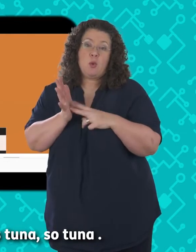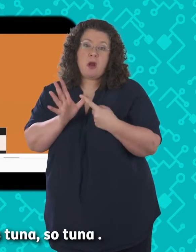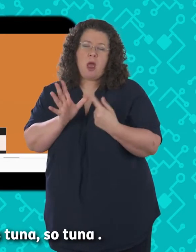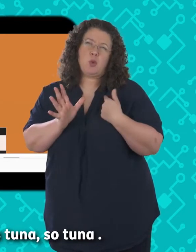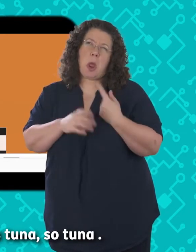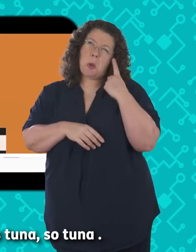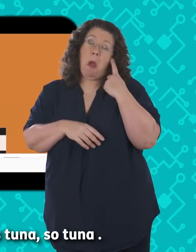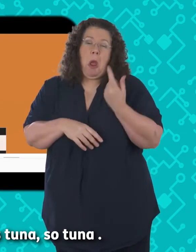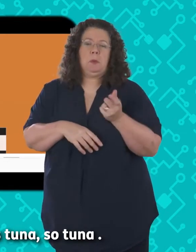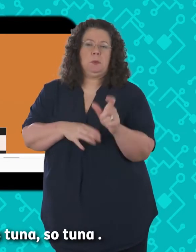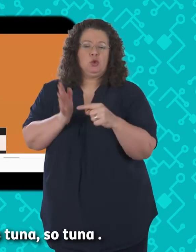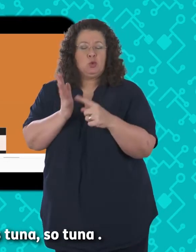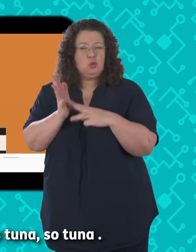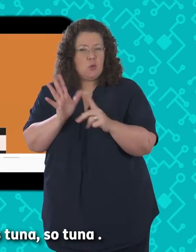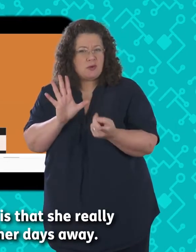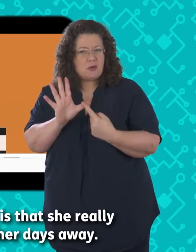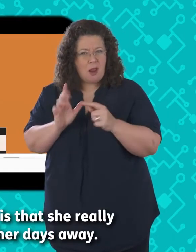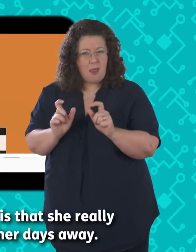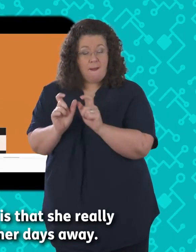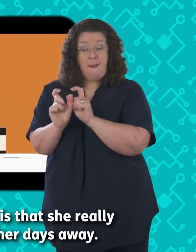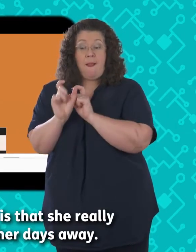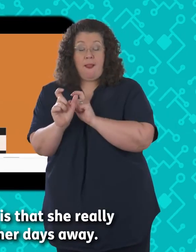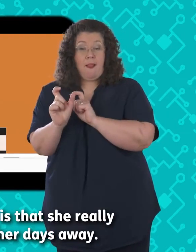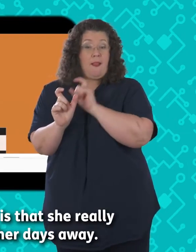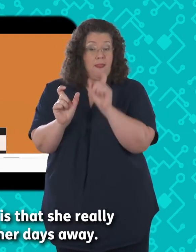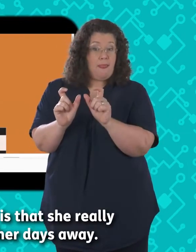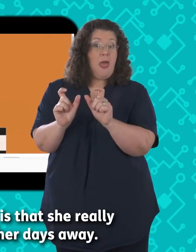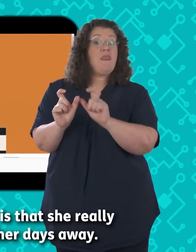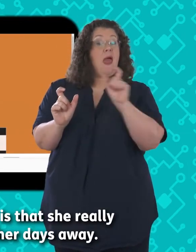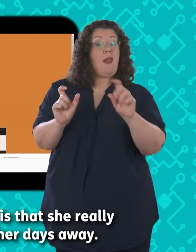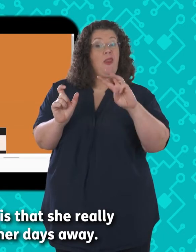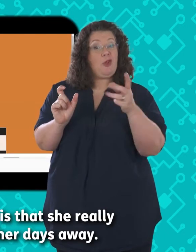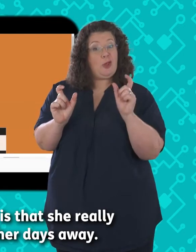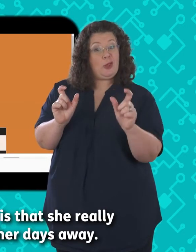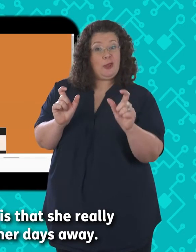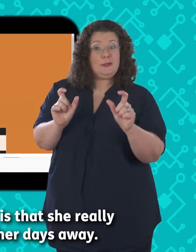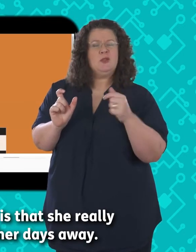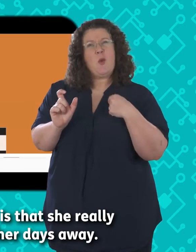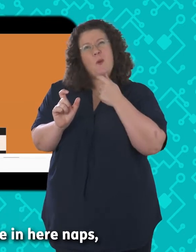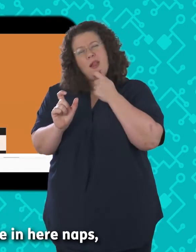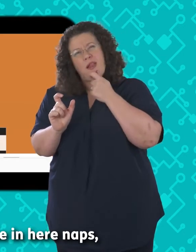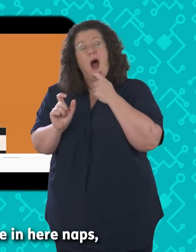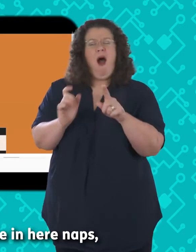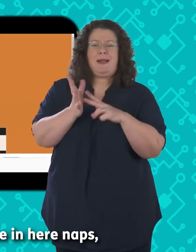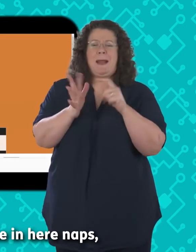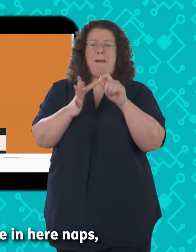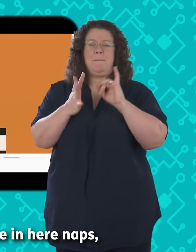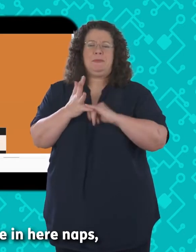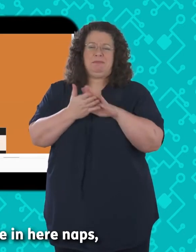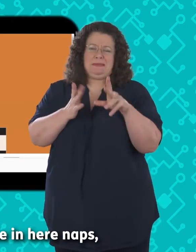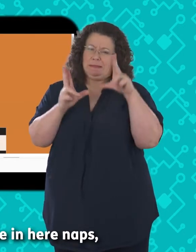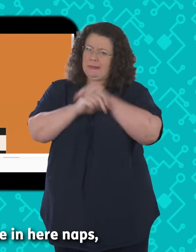tuna. So tuna. And then the last one is that she really loves to just sleep her days away. So I'm going to write in